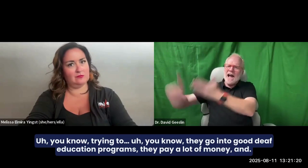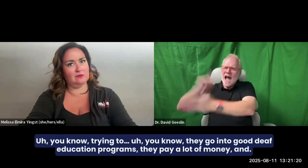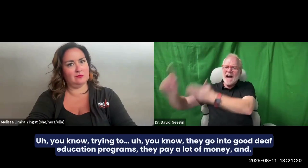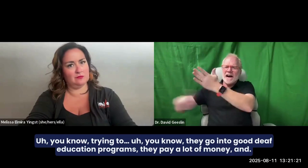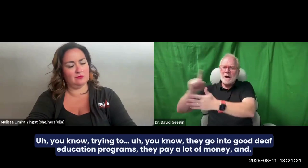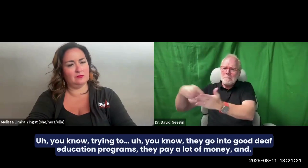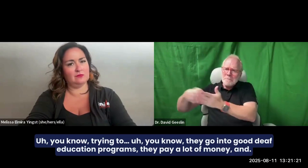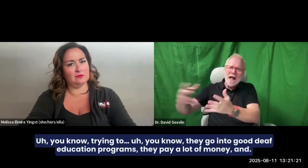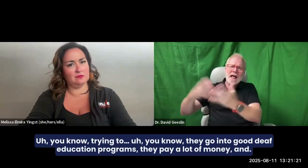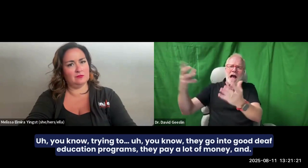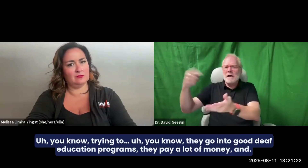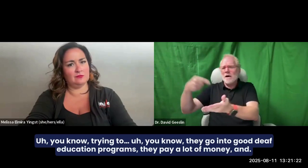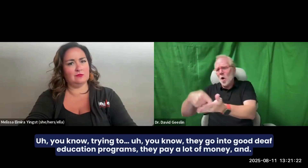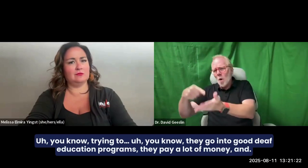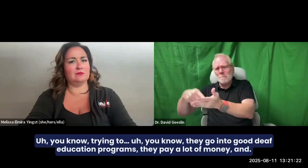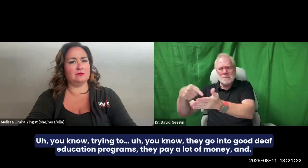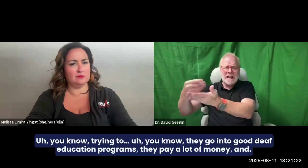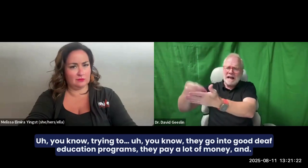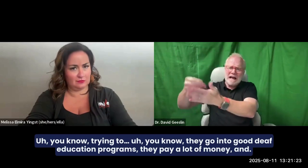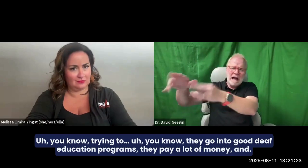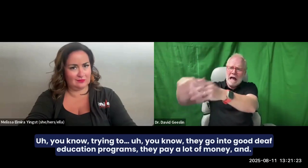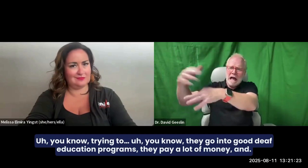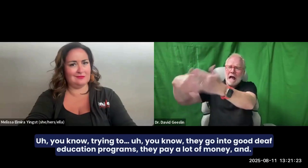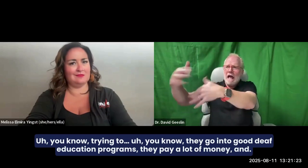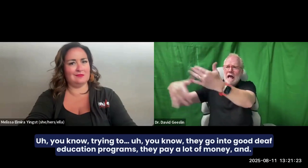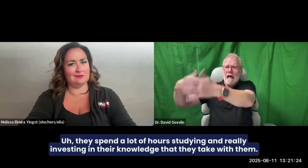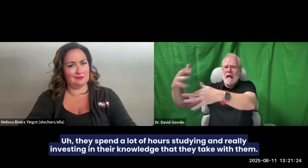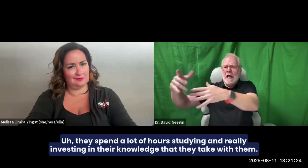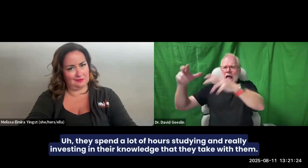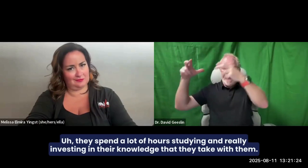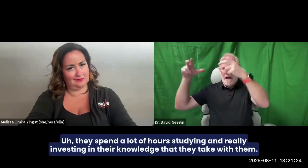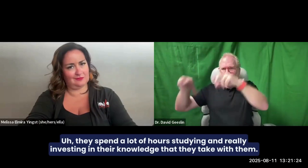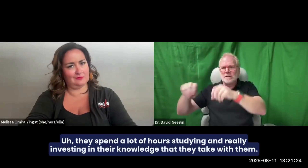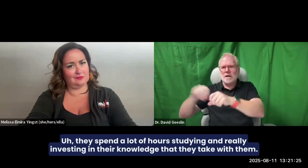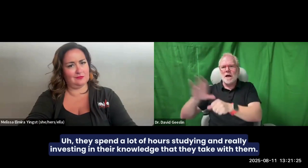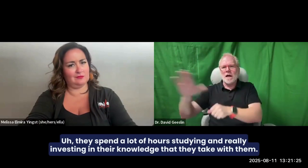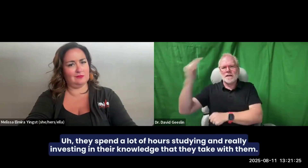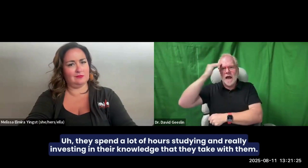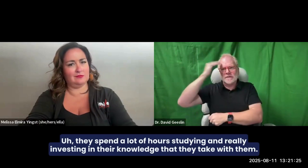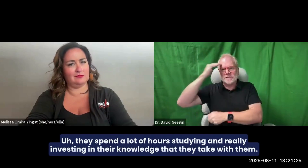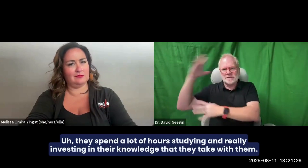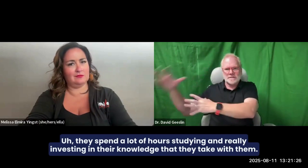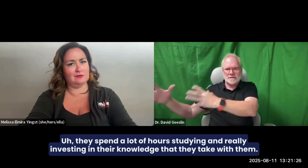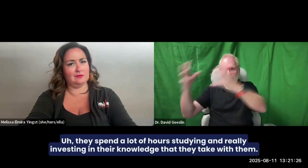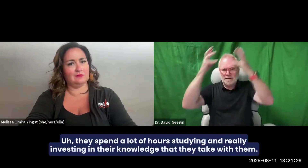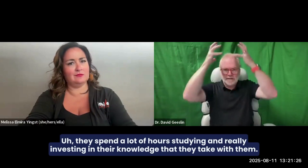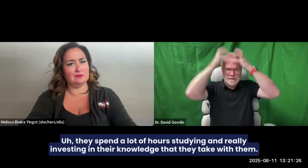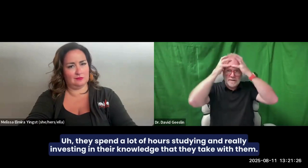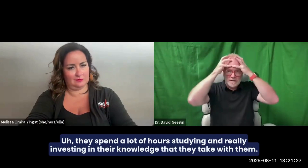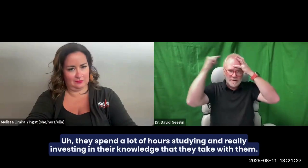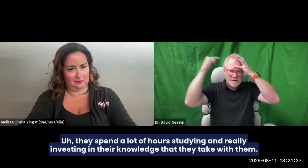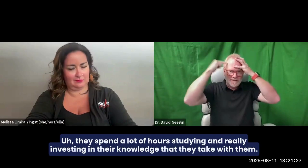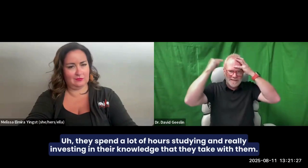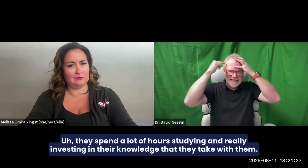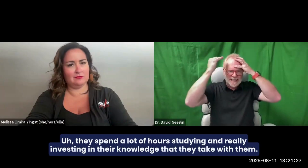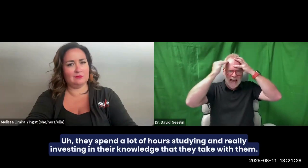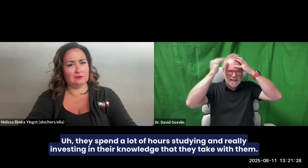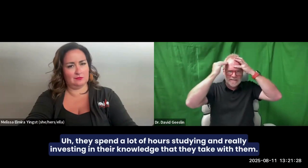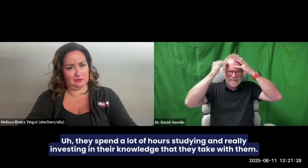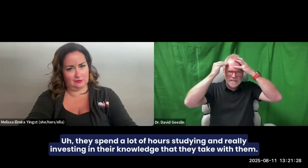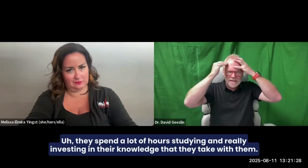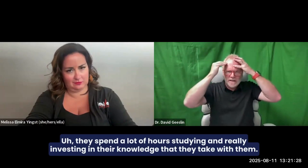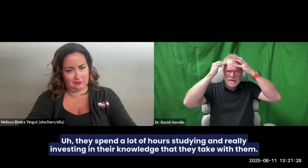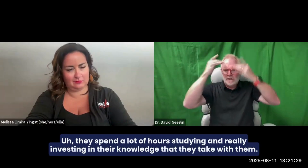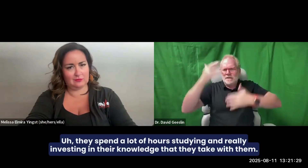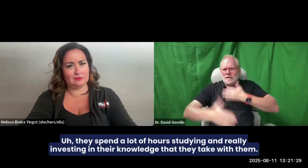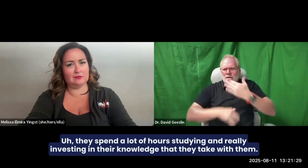go into good deaf education programs. They pay a lot of money, and they spend a lot of hours studying and really investing in their